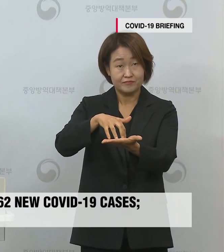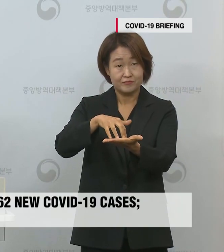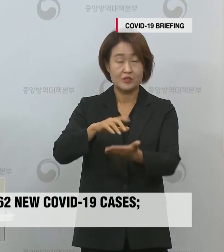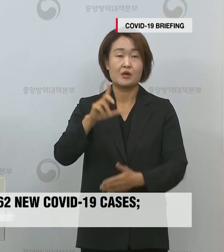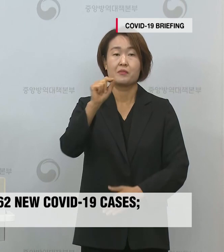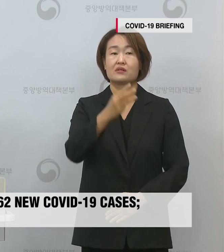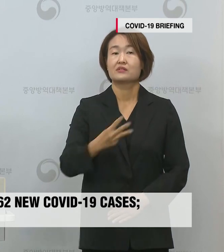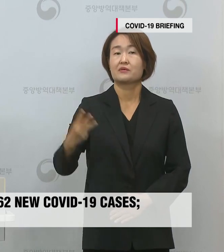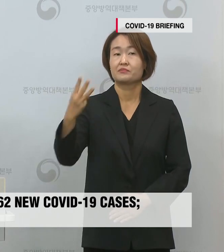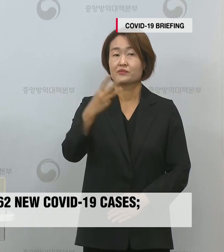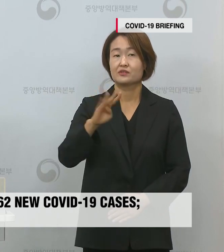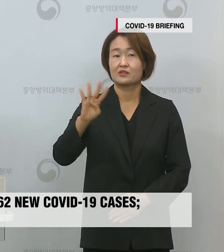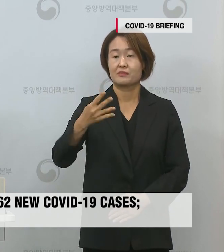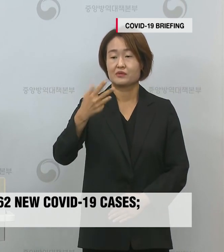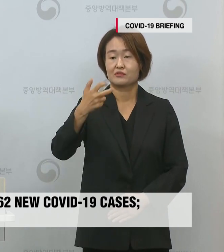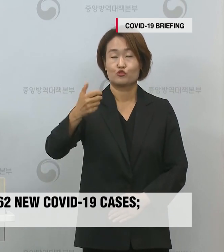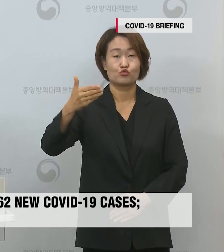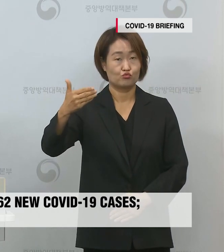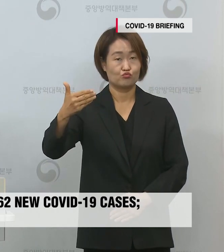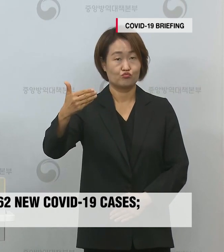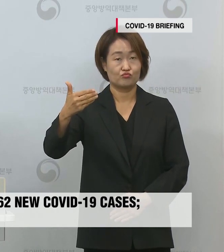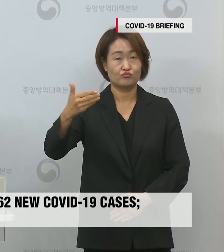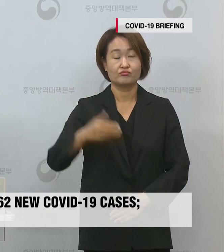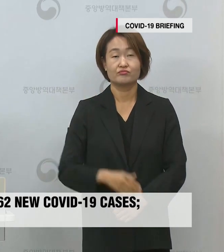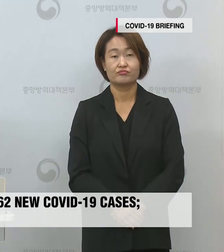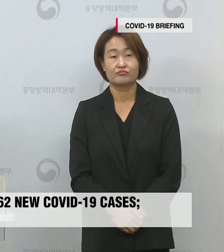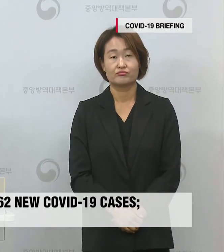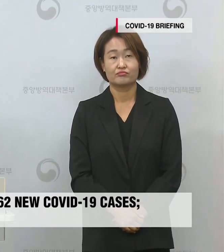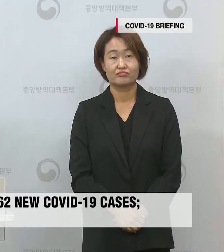of confirmed cases now stands at